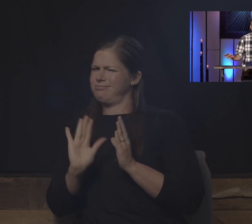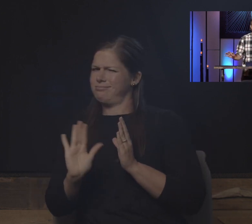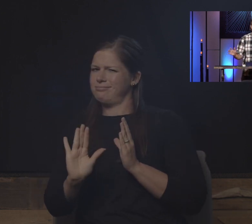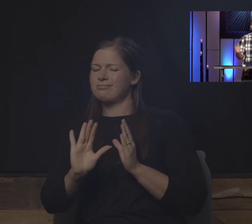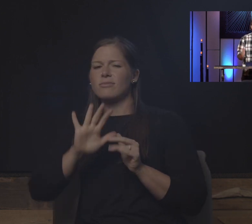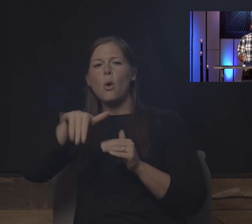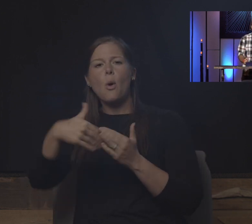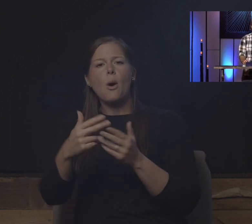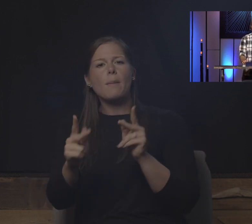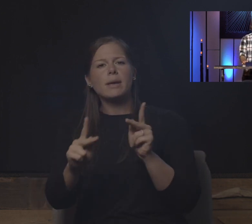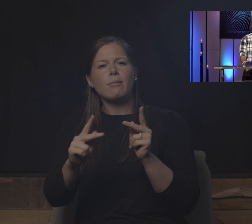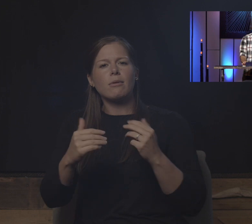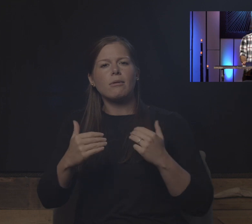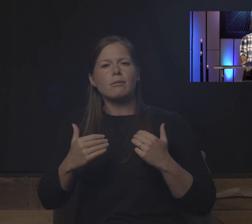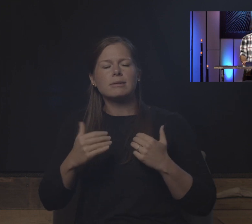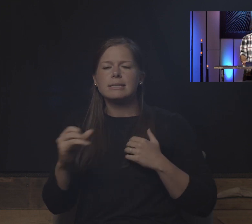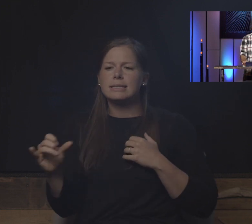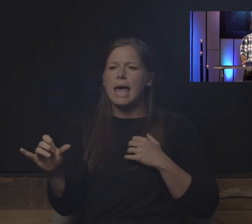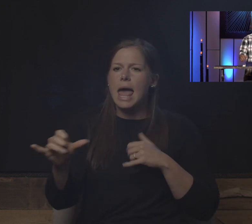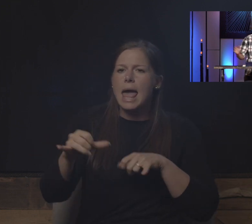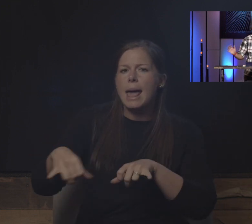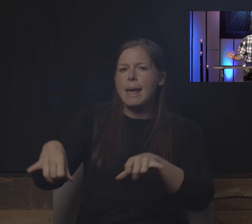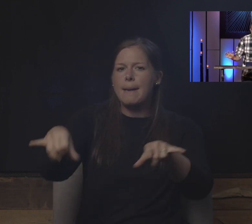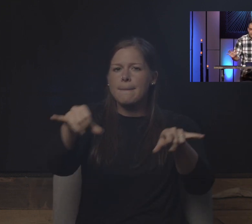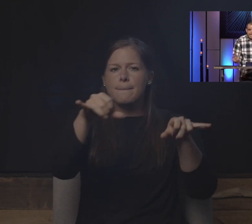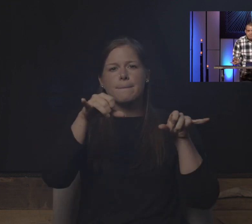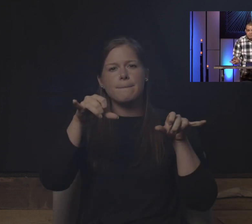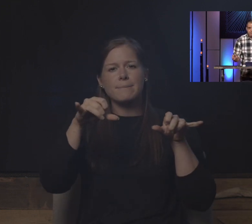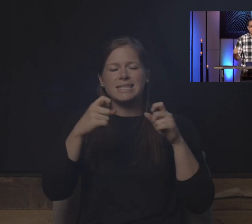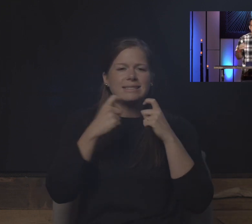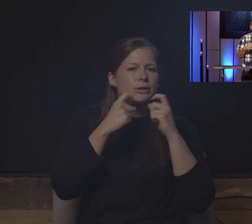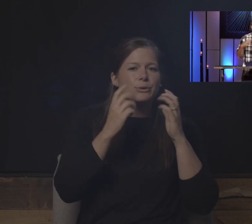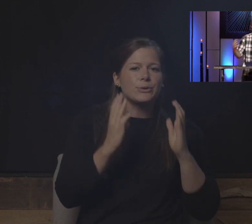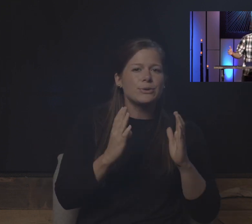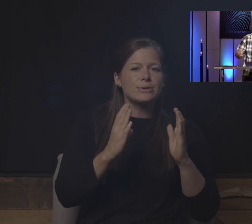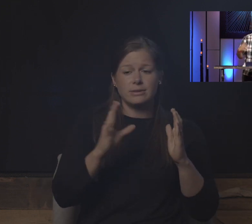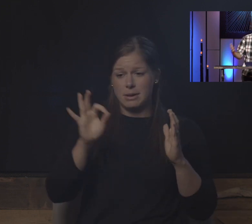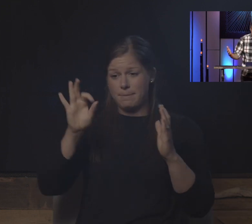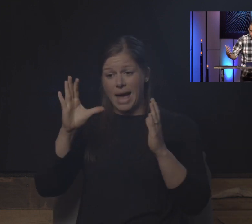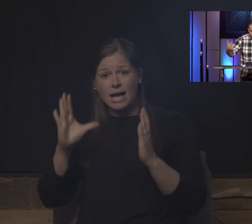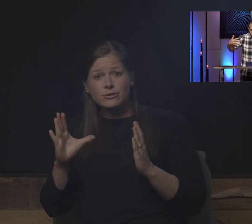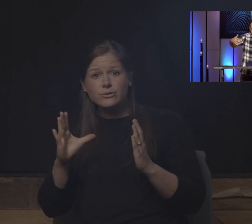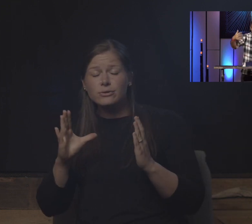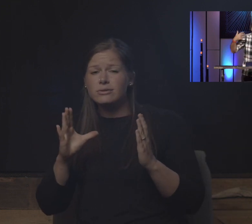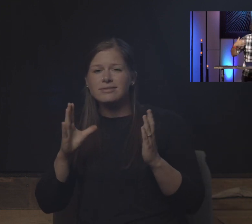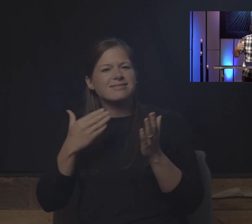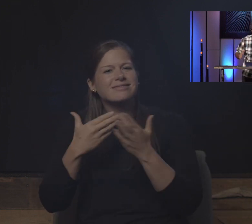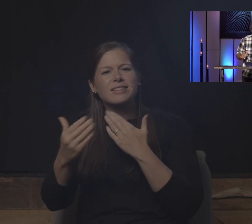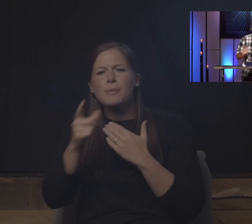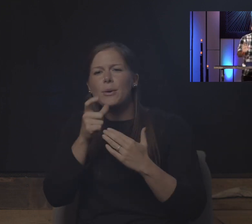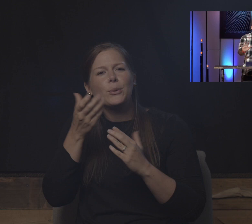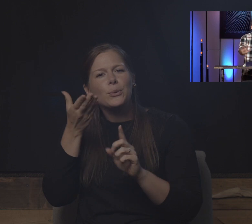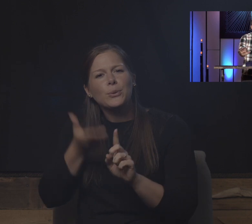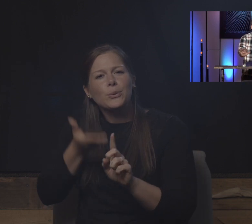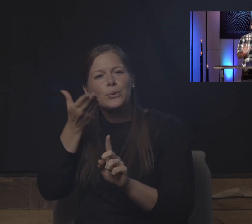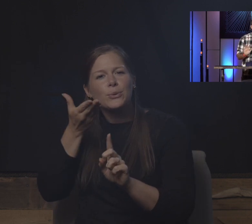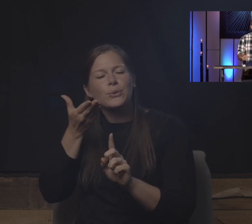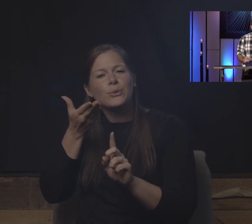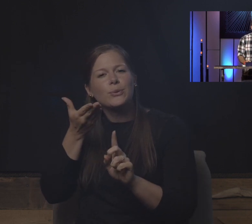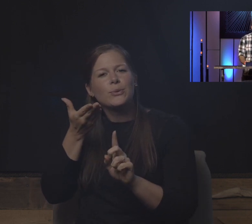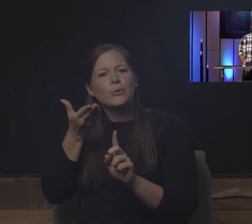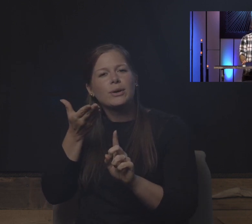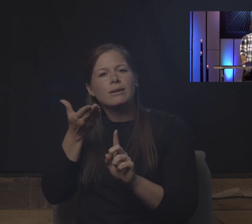everywhere have the same sin nature. All people, pastors, Christians, non-Christians, we all have the same